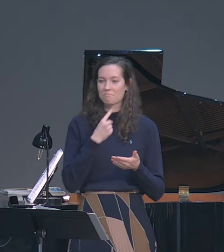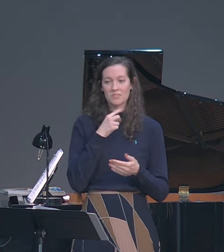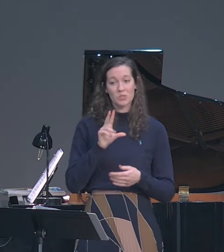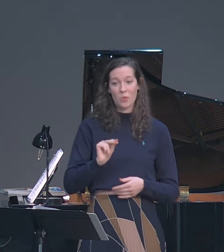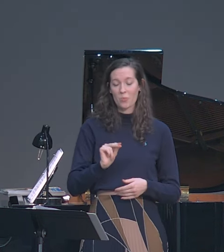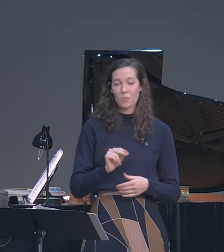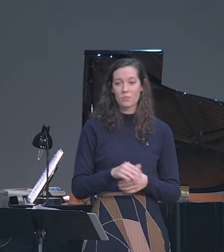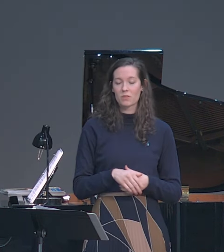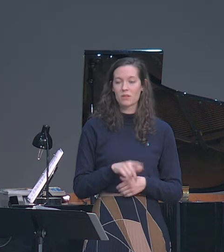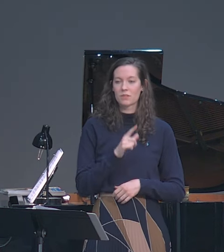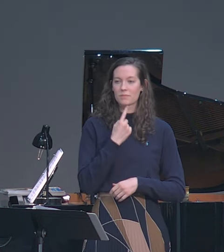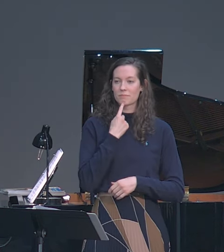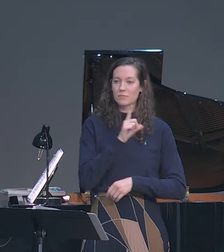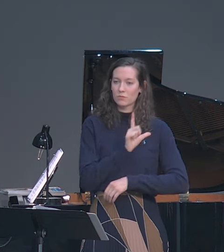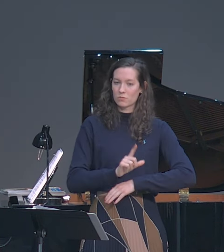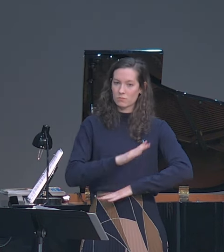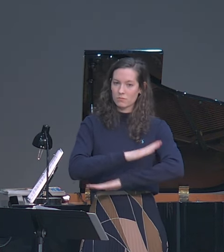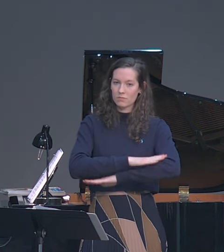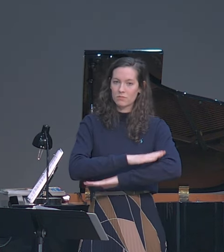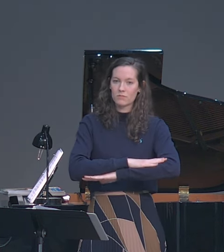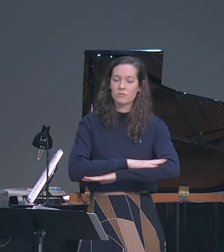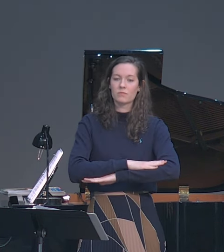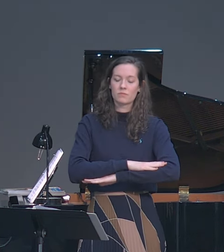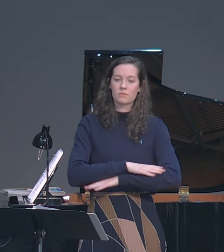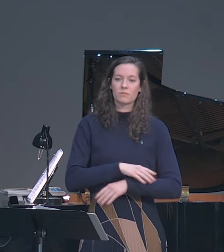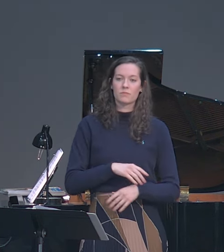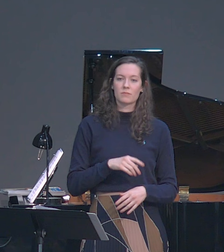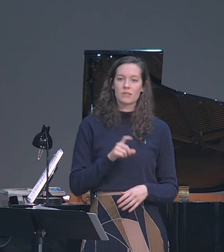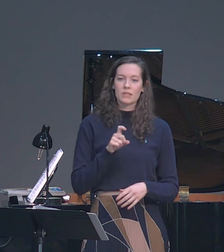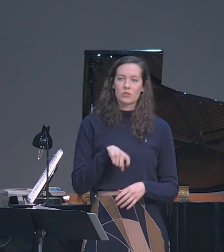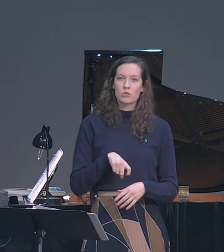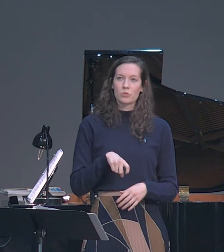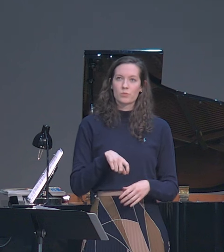communion has to be entered into in a way that